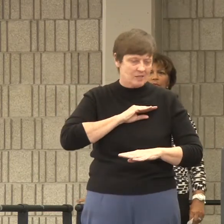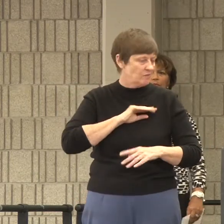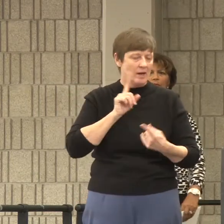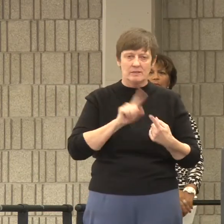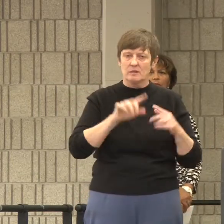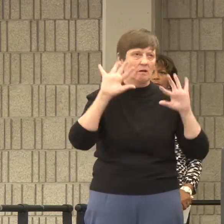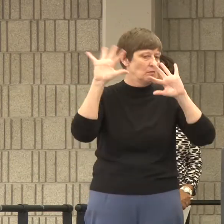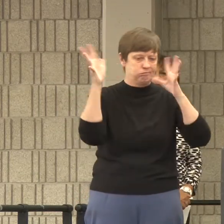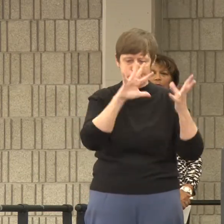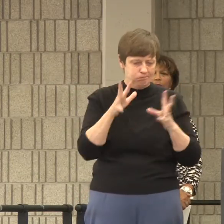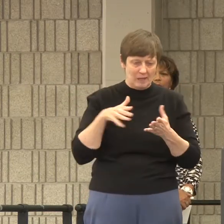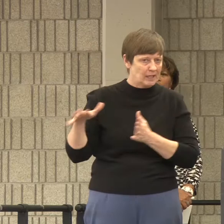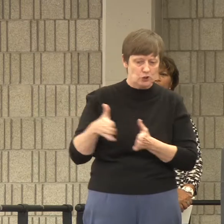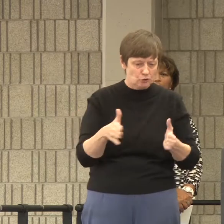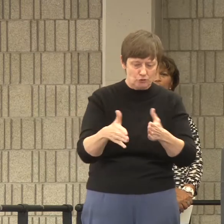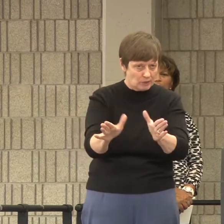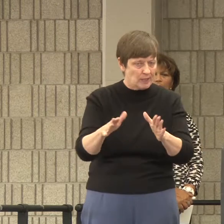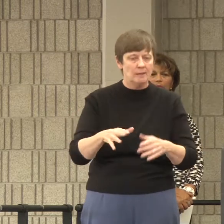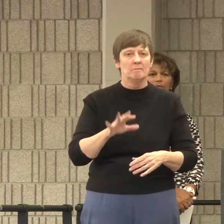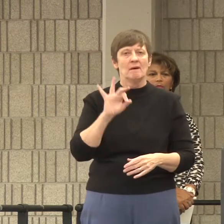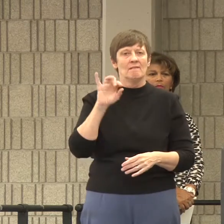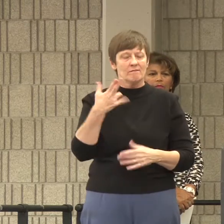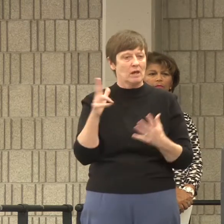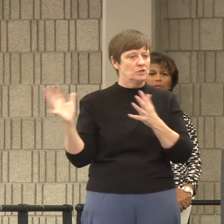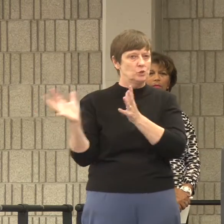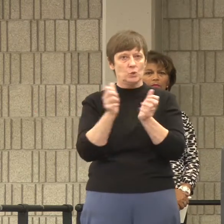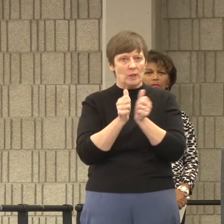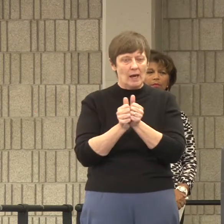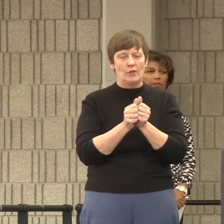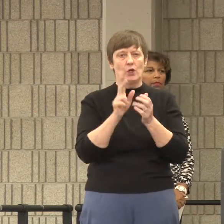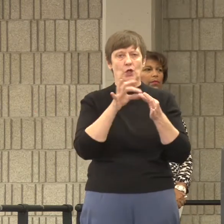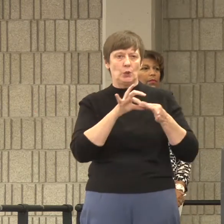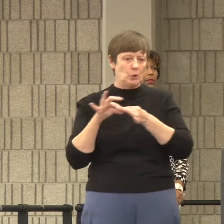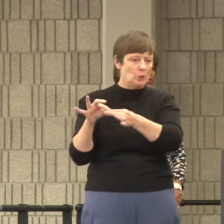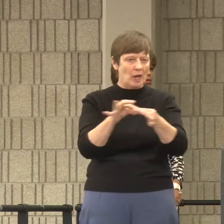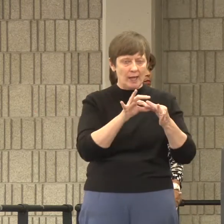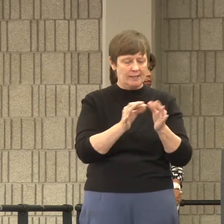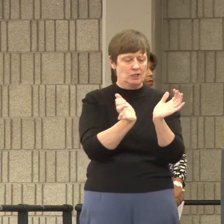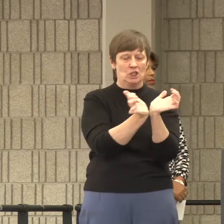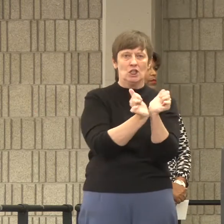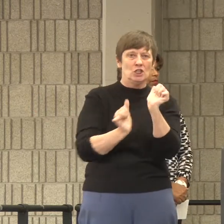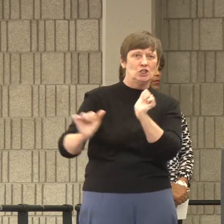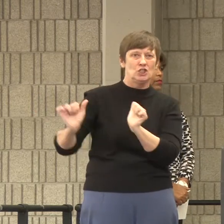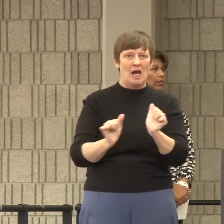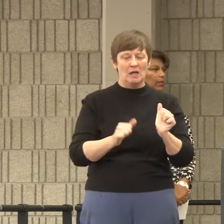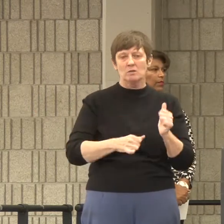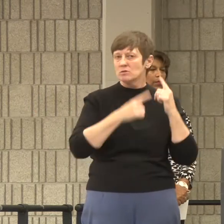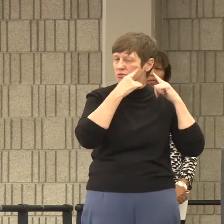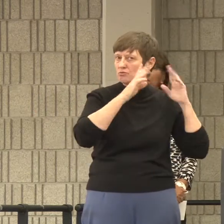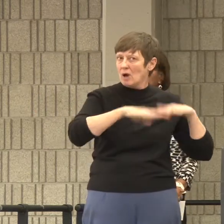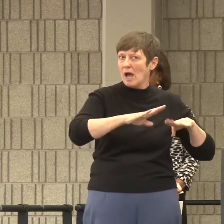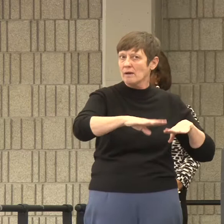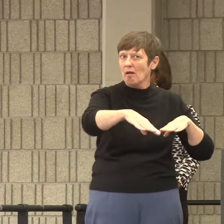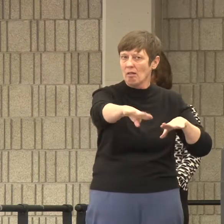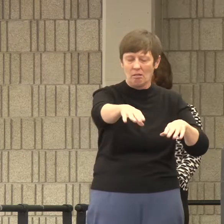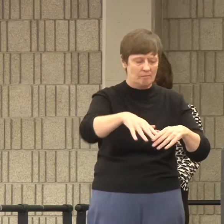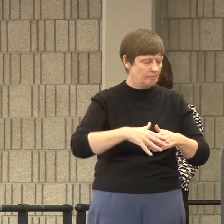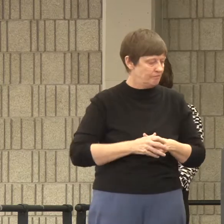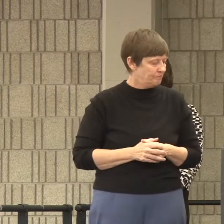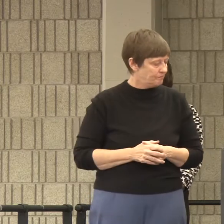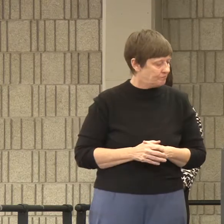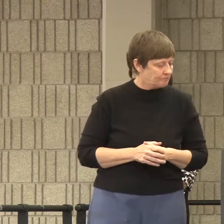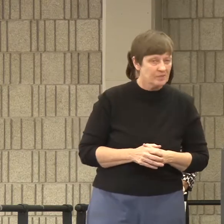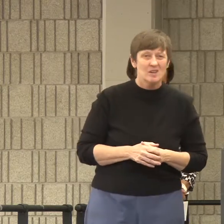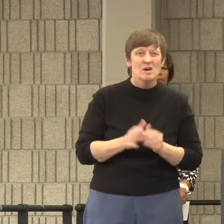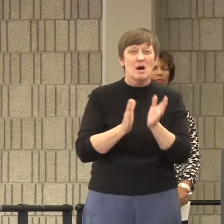stream. Flesh beats together and are united. Shackles rattle and the echo hums hallelujah. Applause falls